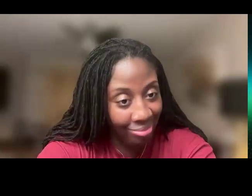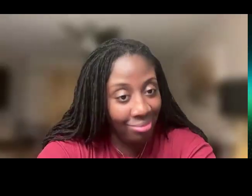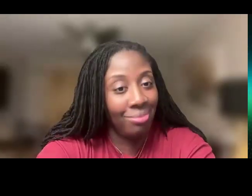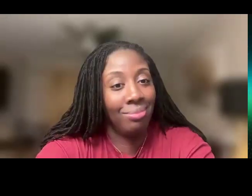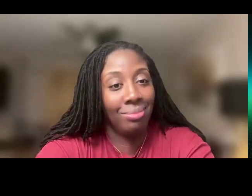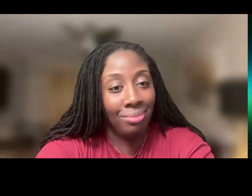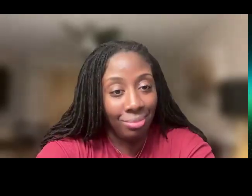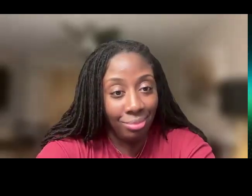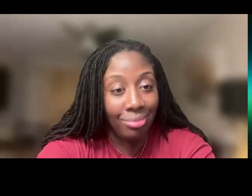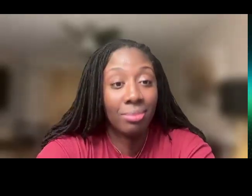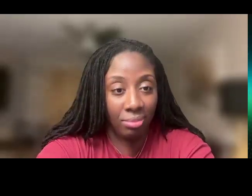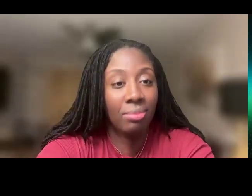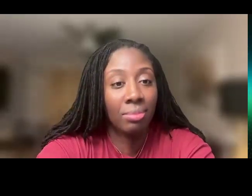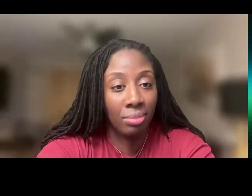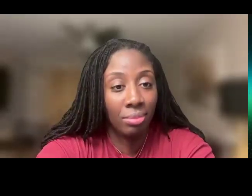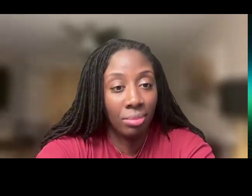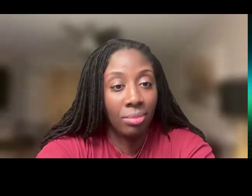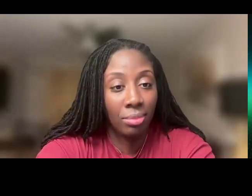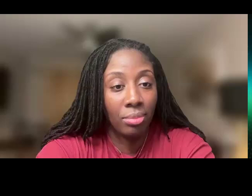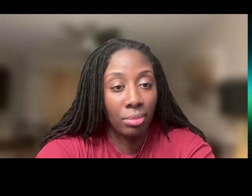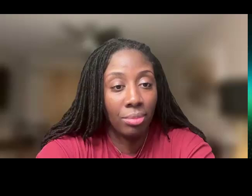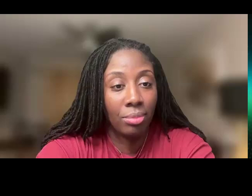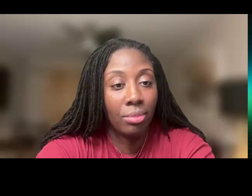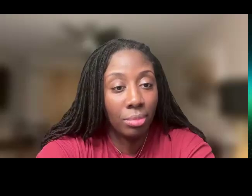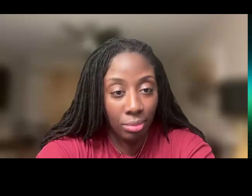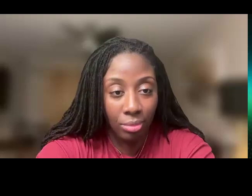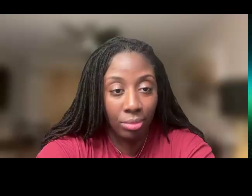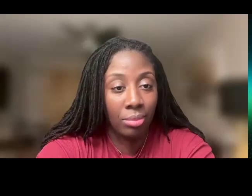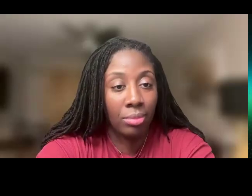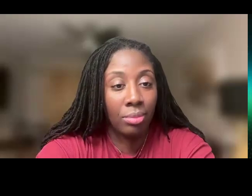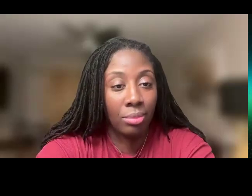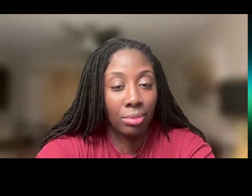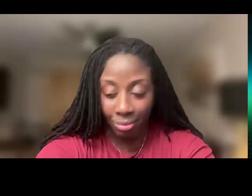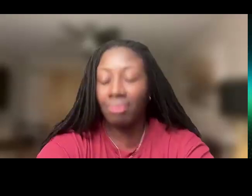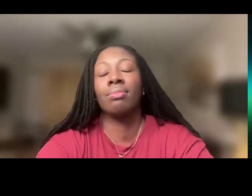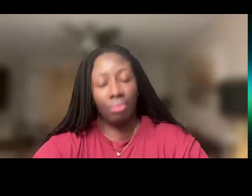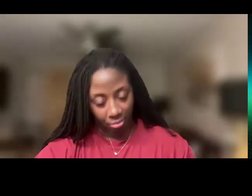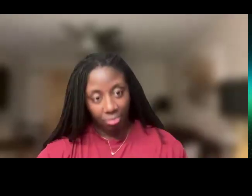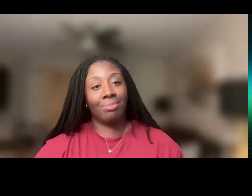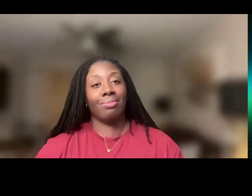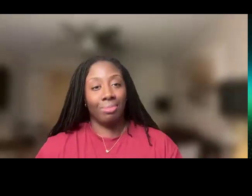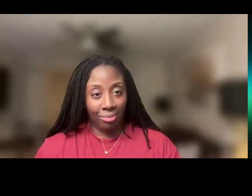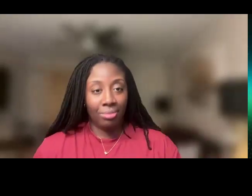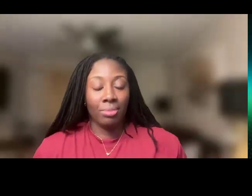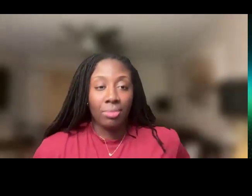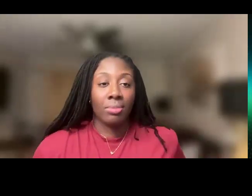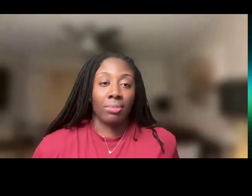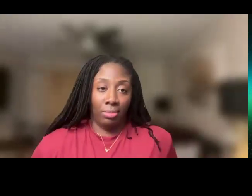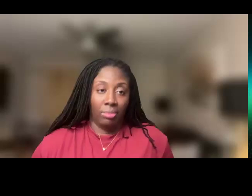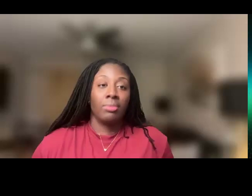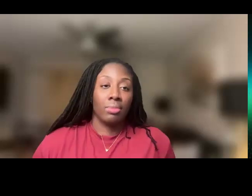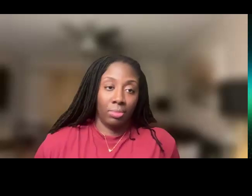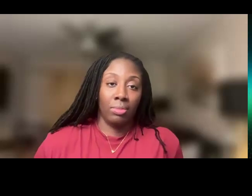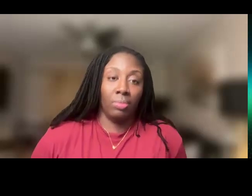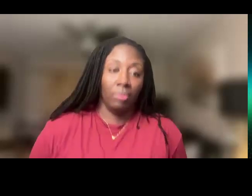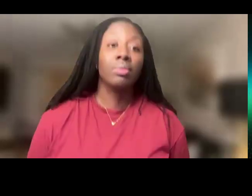I mean, I myself, when I'm going to look for something, I look at the reviews. How Mhm. many people have bought this? What do they say